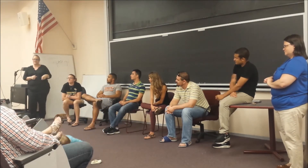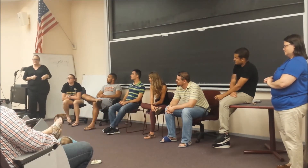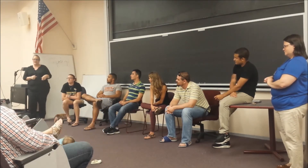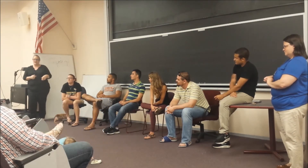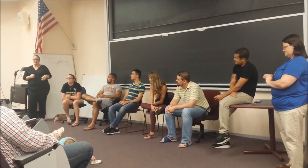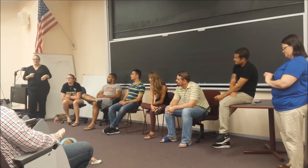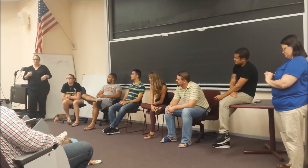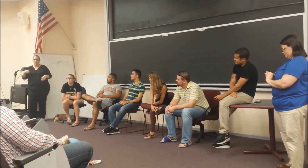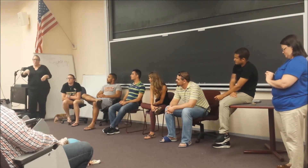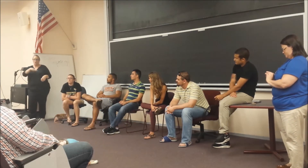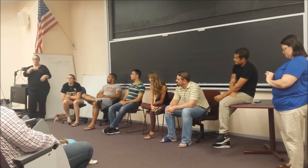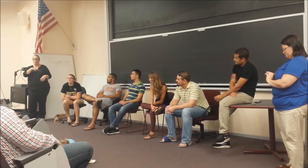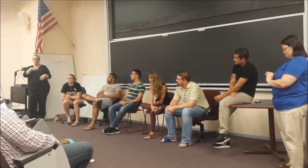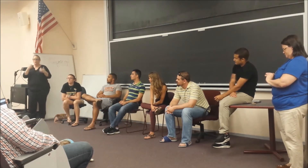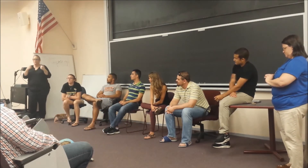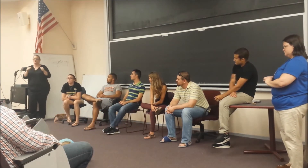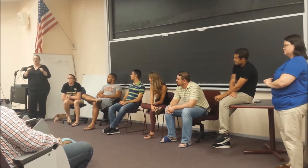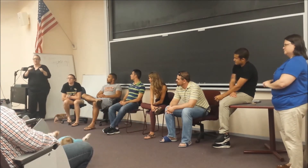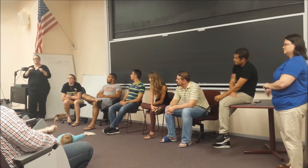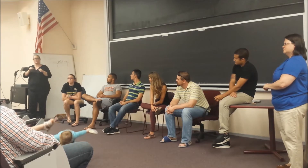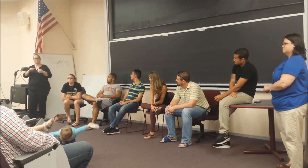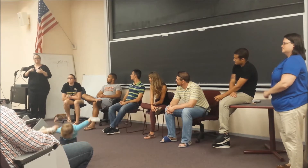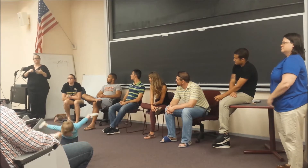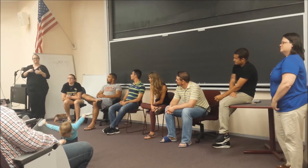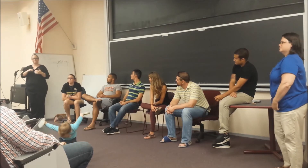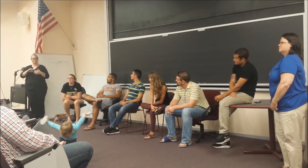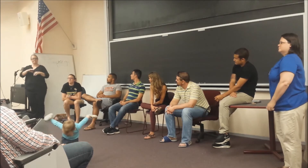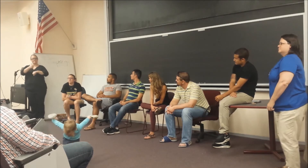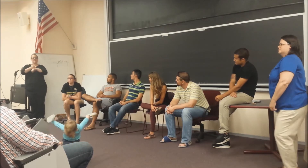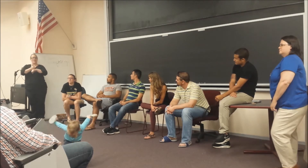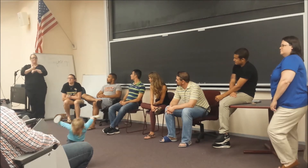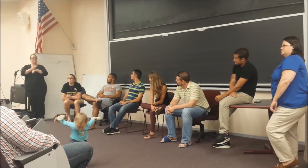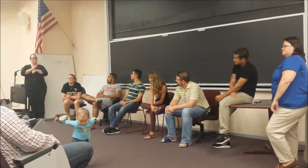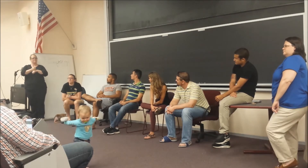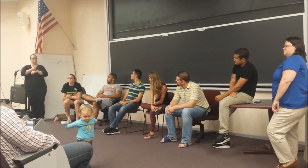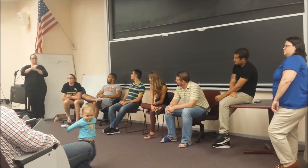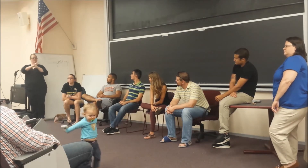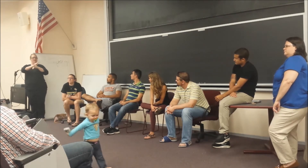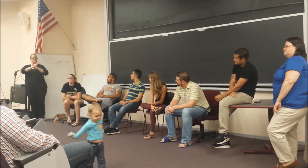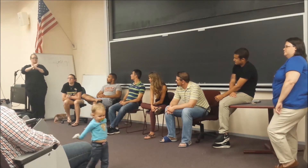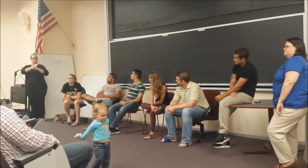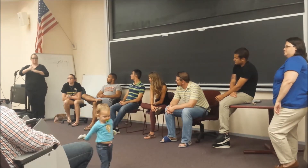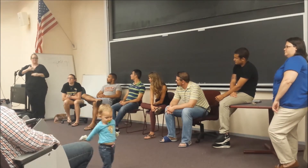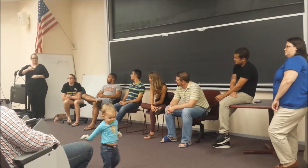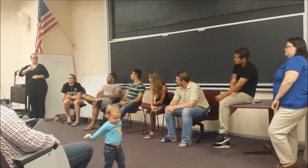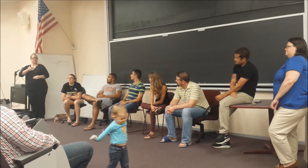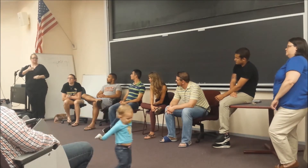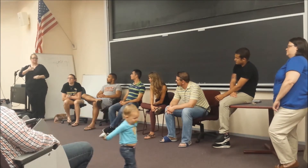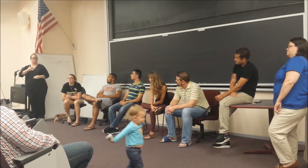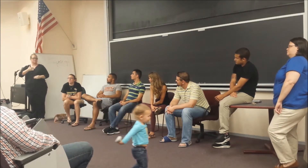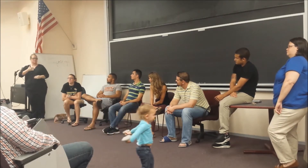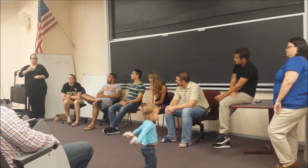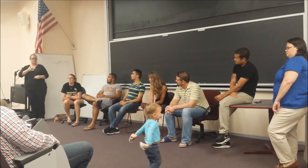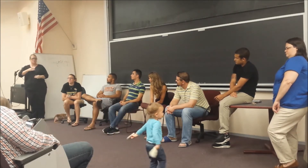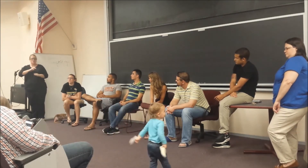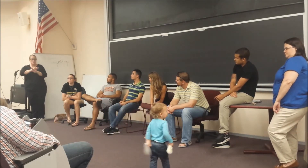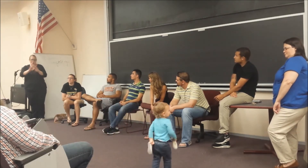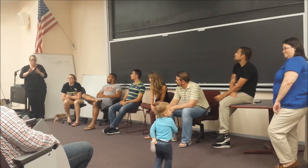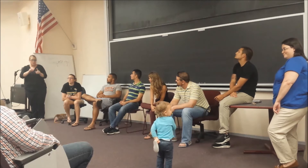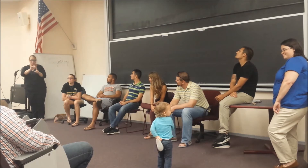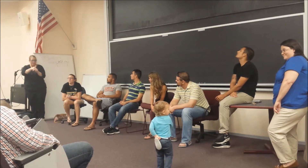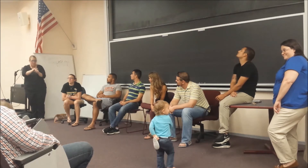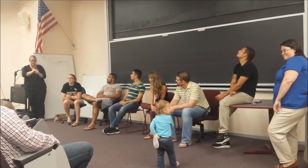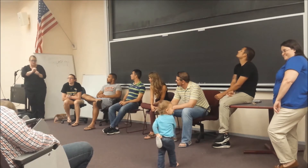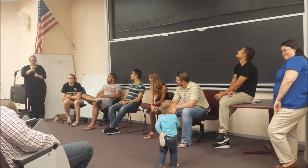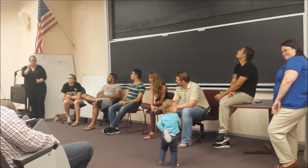we have tried to position her so her feelings wouldn't get hurt as much. Not that she should be picked on. No one